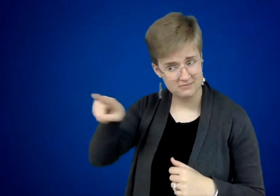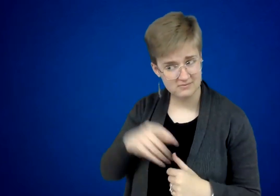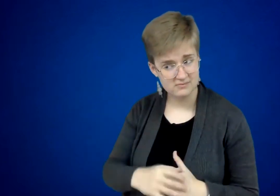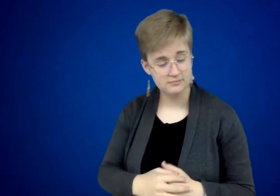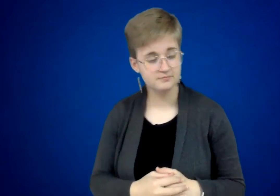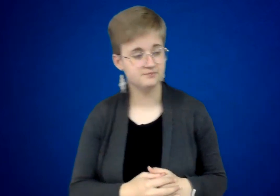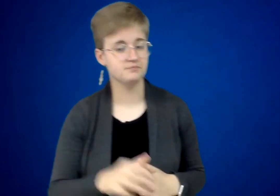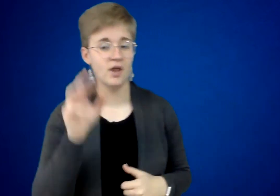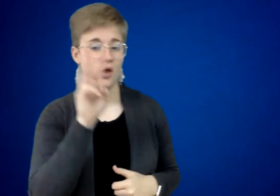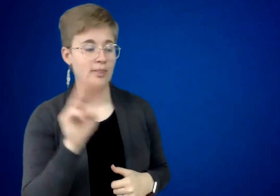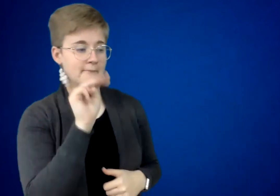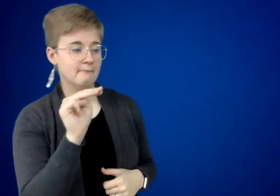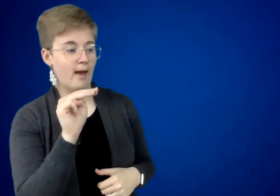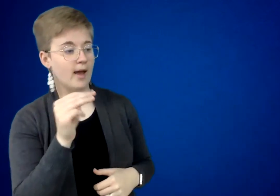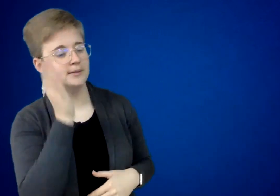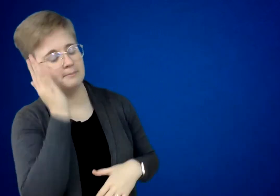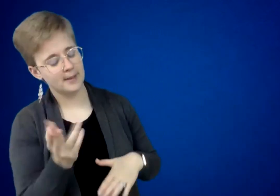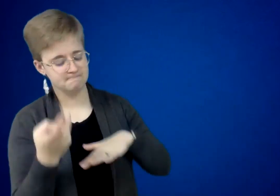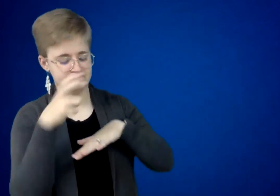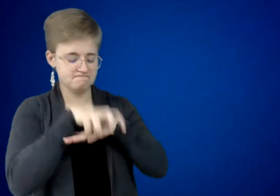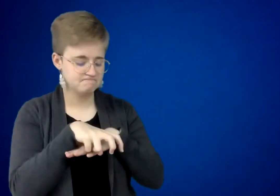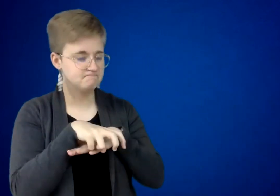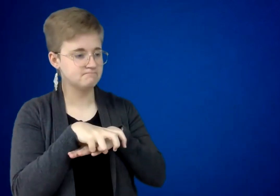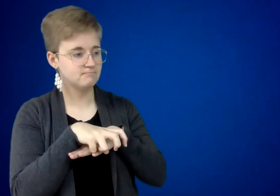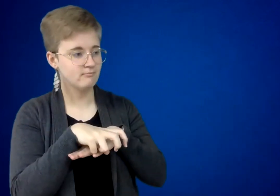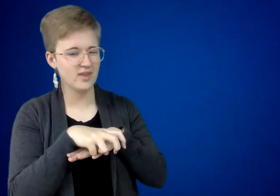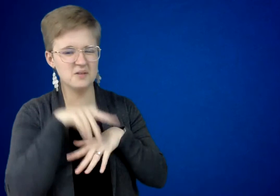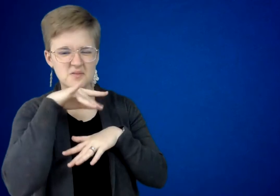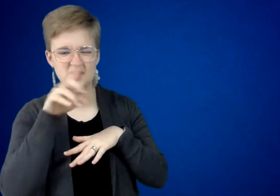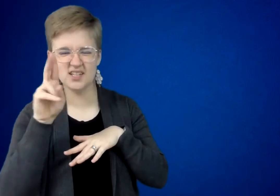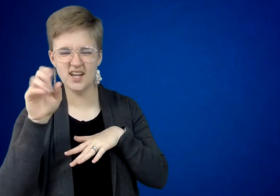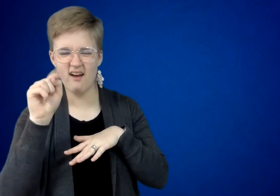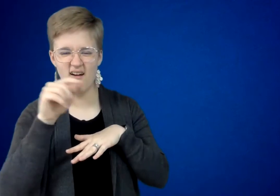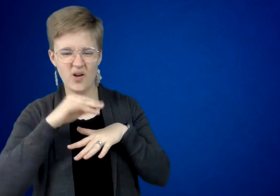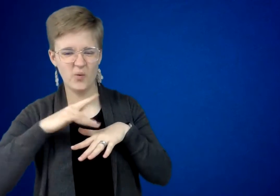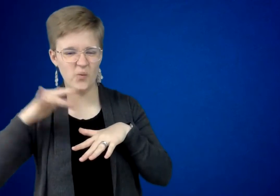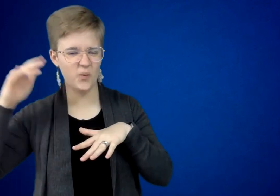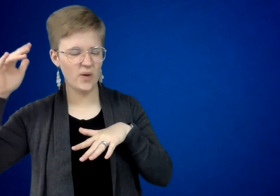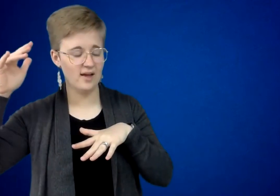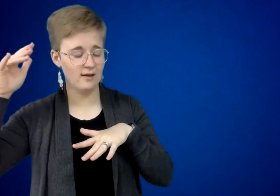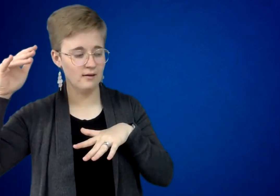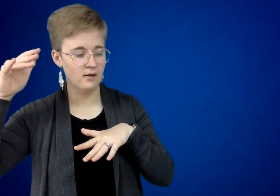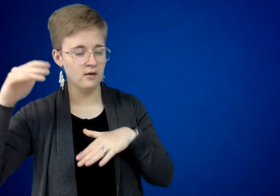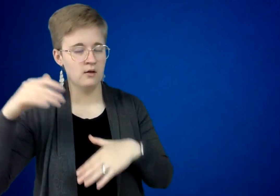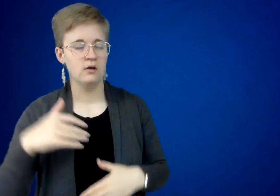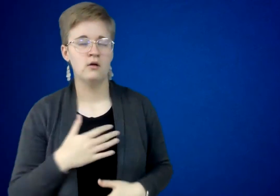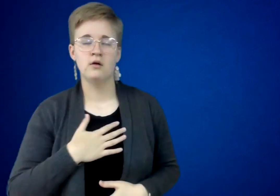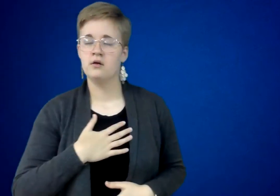Willie Mae sat down on the bed. A cloud of dust rose up around her. "Lord God," she